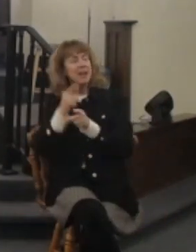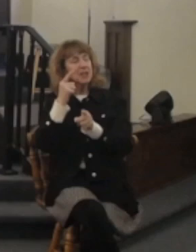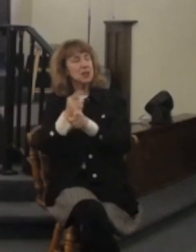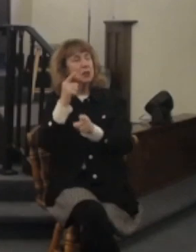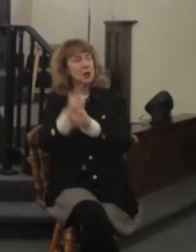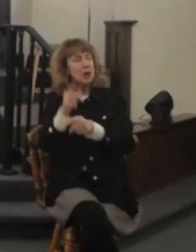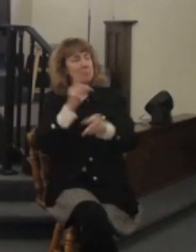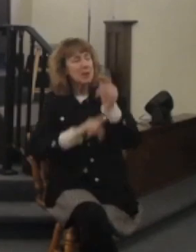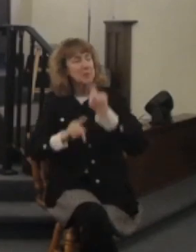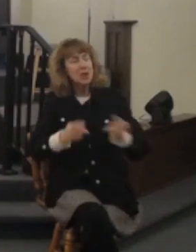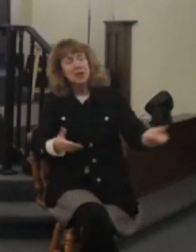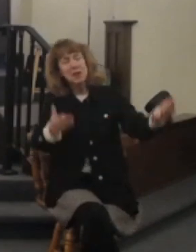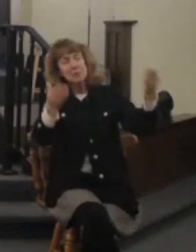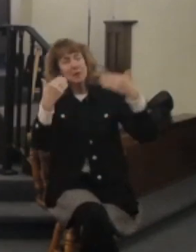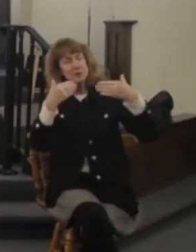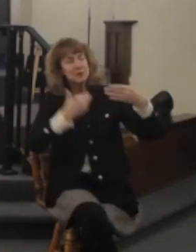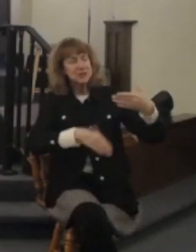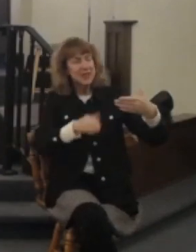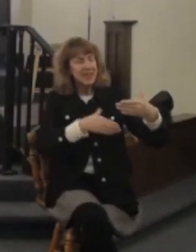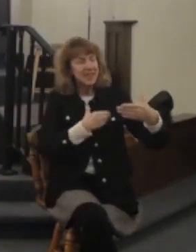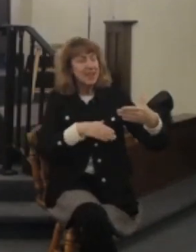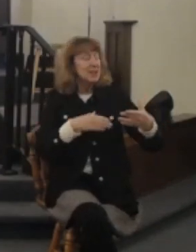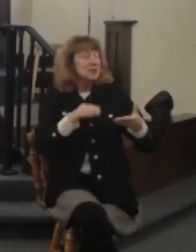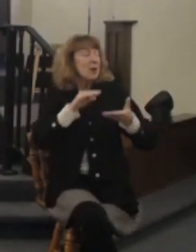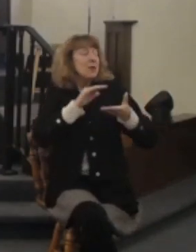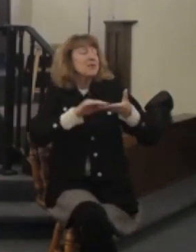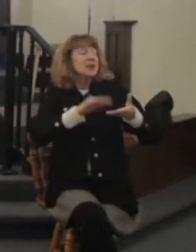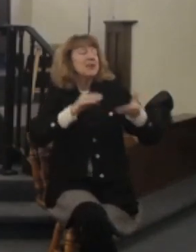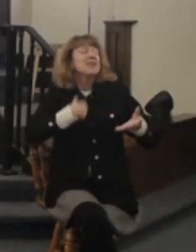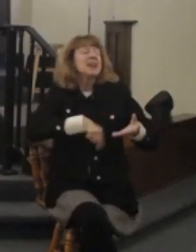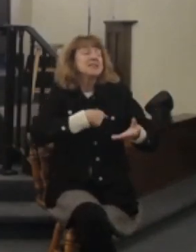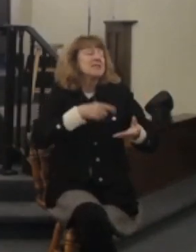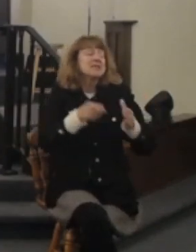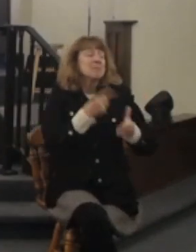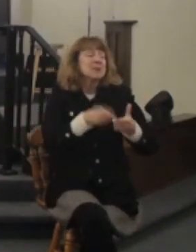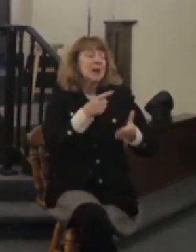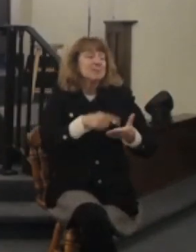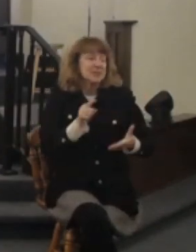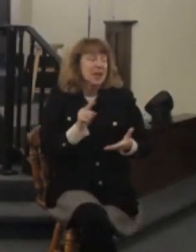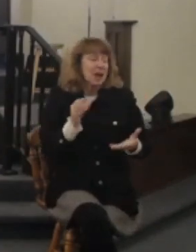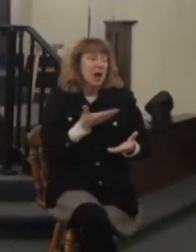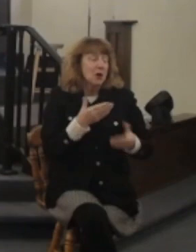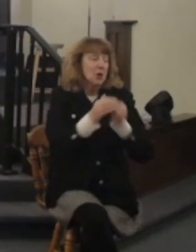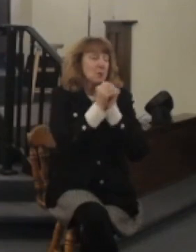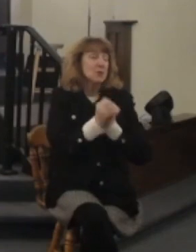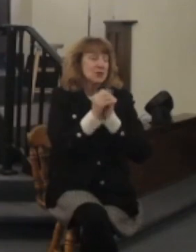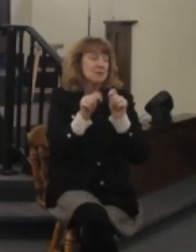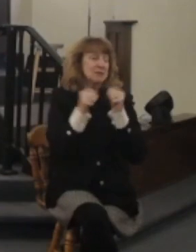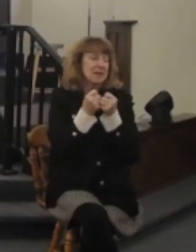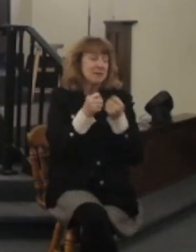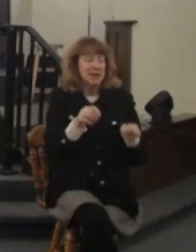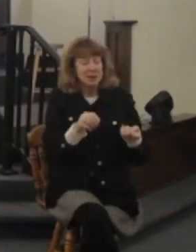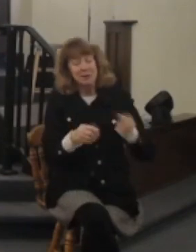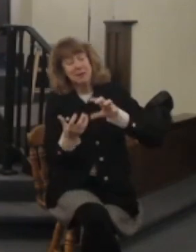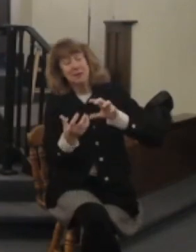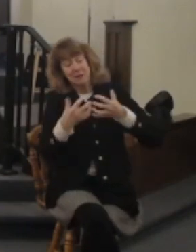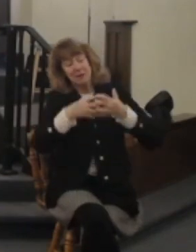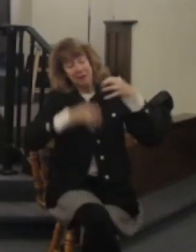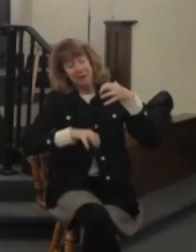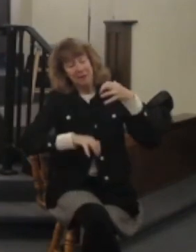here to sing. So, forgive us if sometimes it goes a little sideways, but you just sing right along with